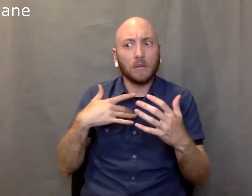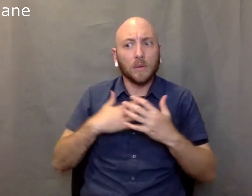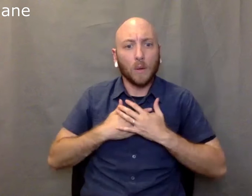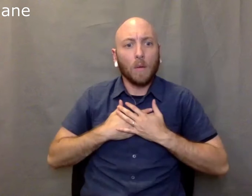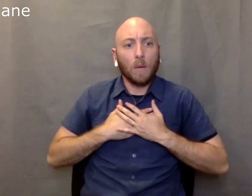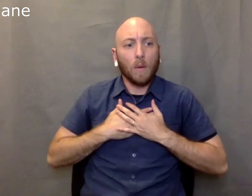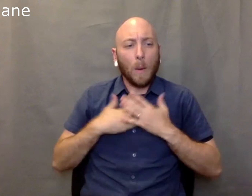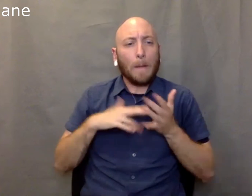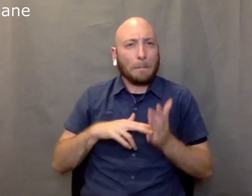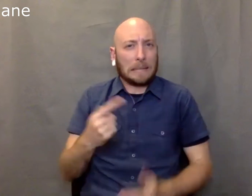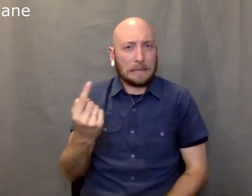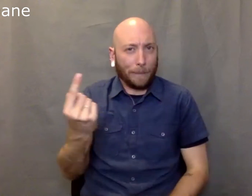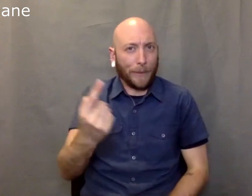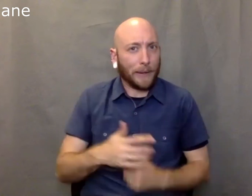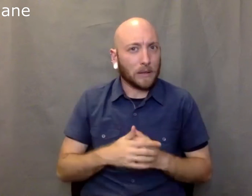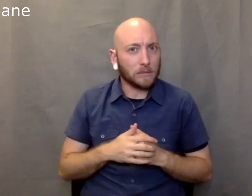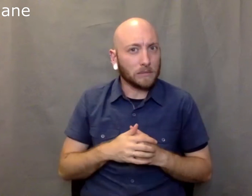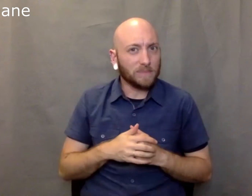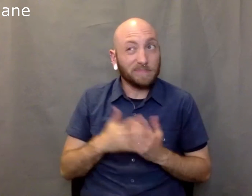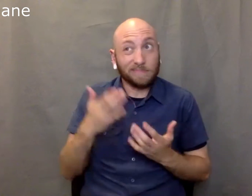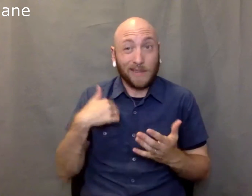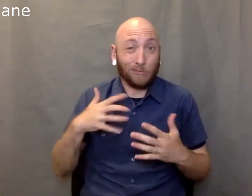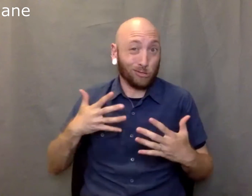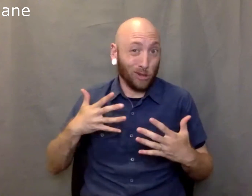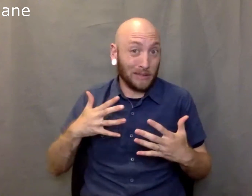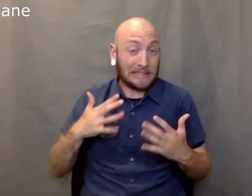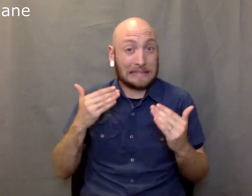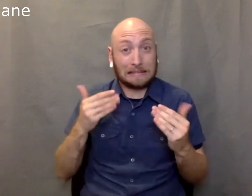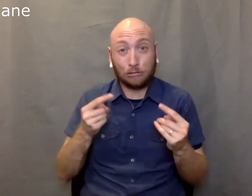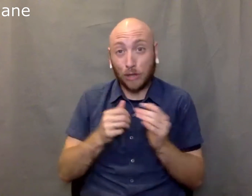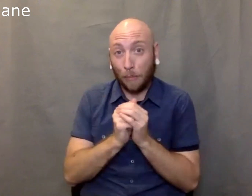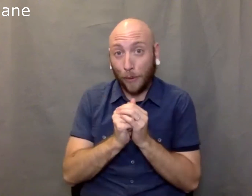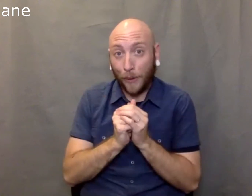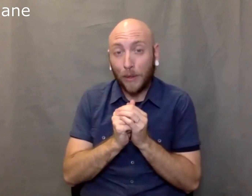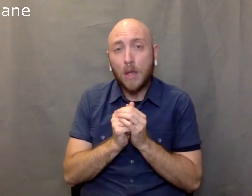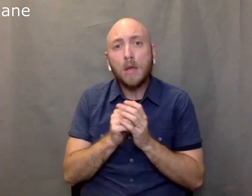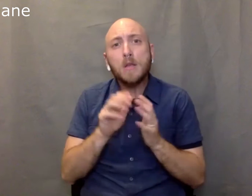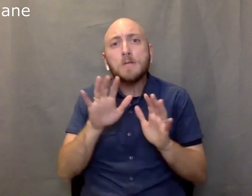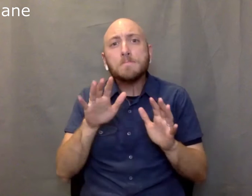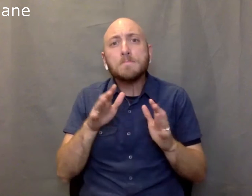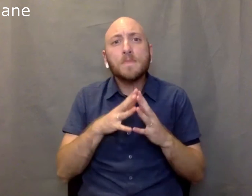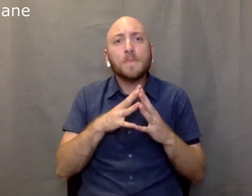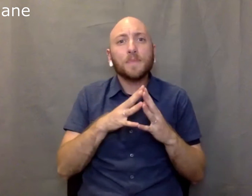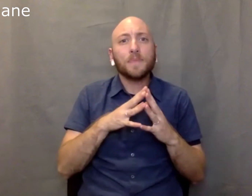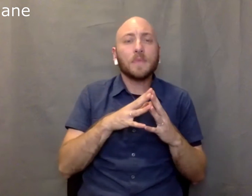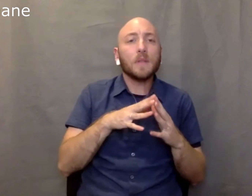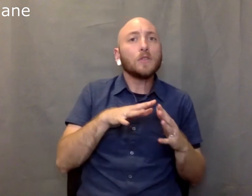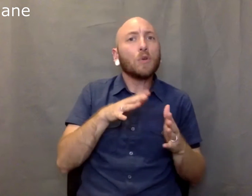So I think that's a big thing that, of course, before that, service really kept me occupied, and it really held me accountable with certain things,